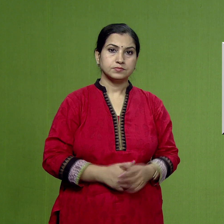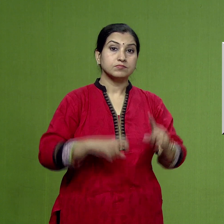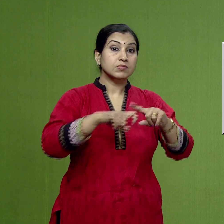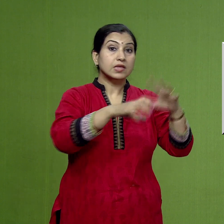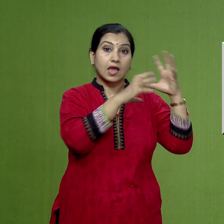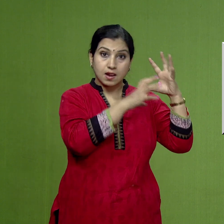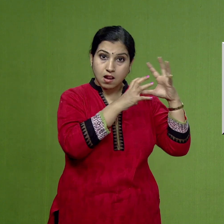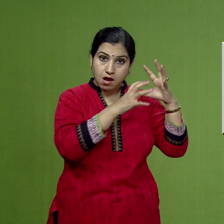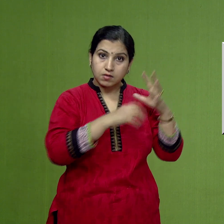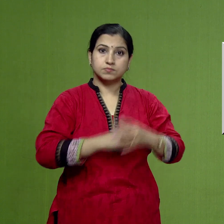Kerala,